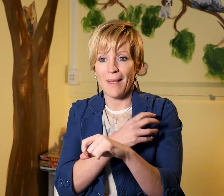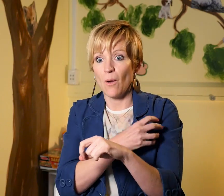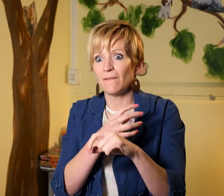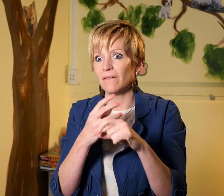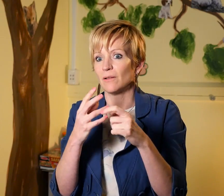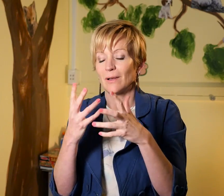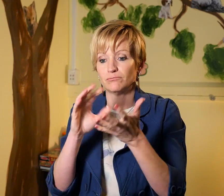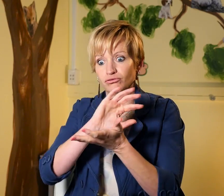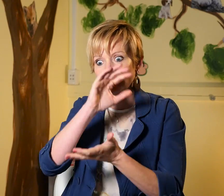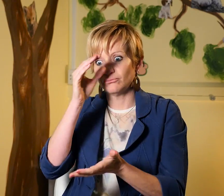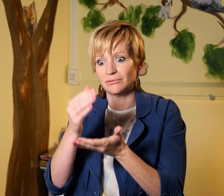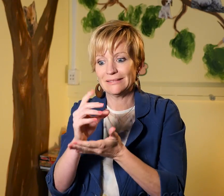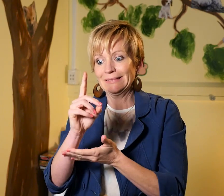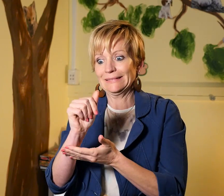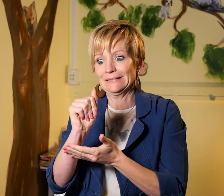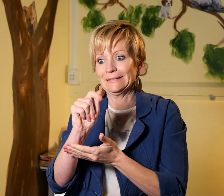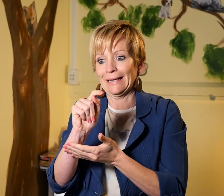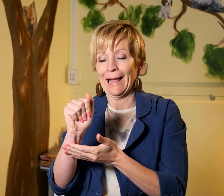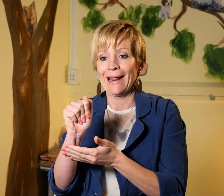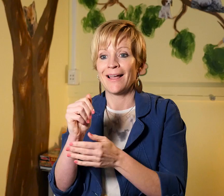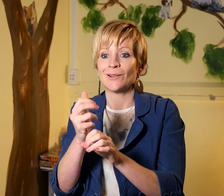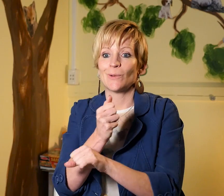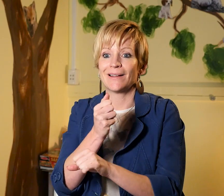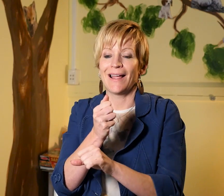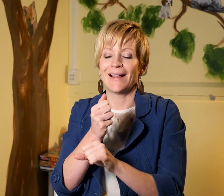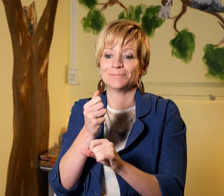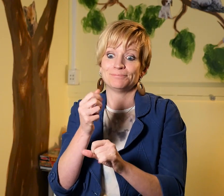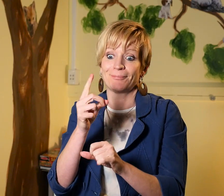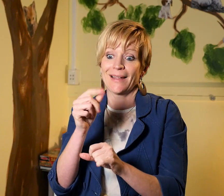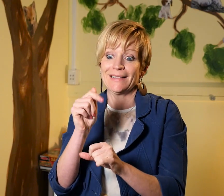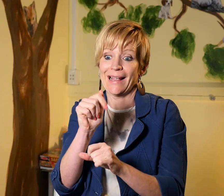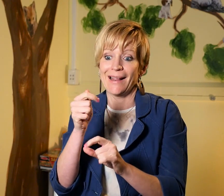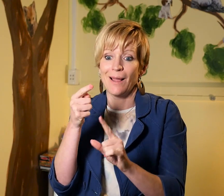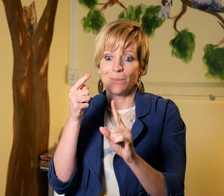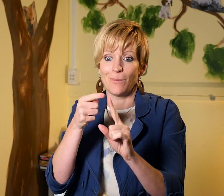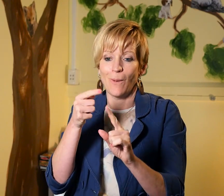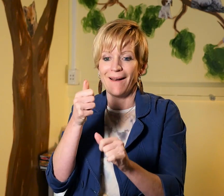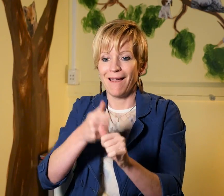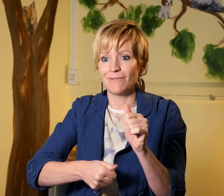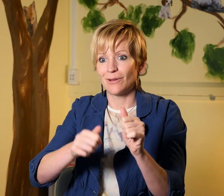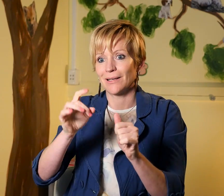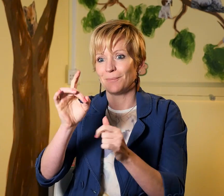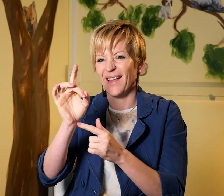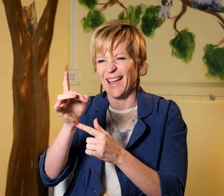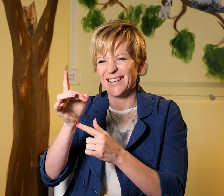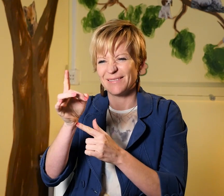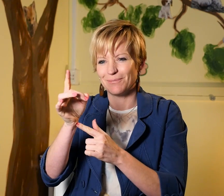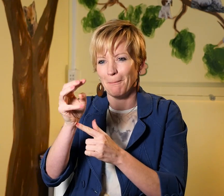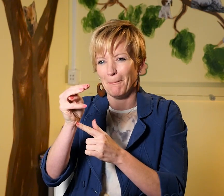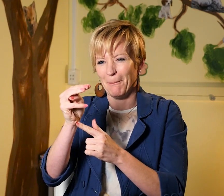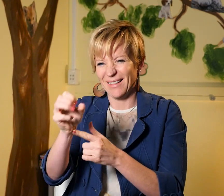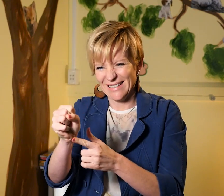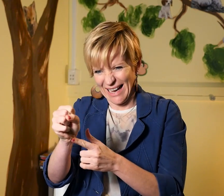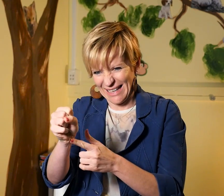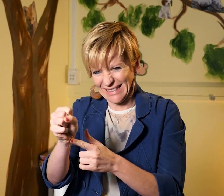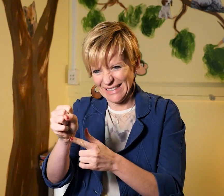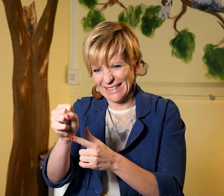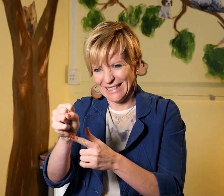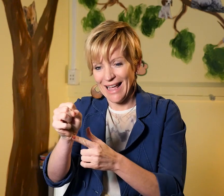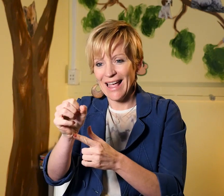really powerful. We've been able to collect a copious amount of data in a short period of time. We get one data point roughly every